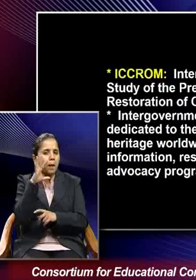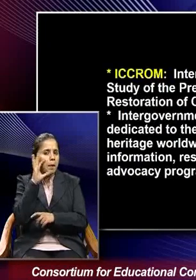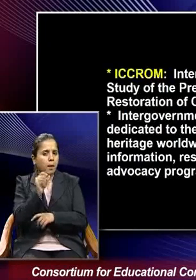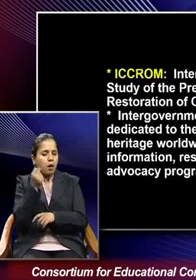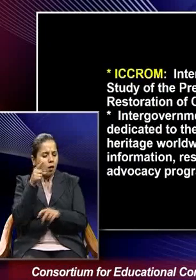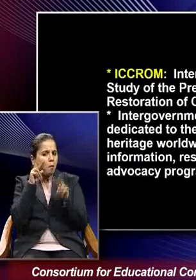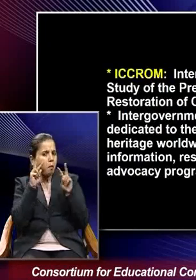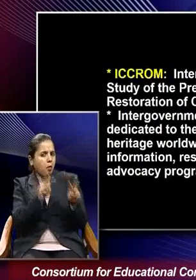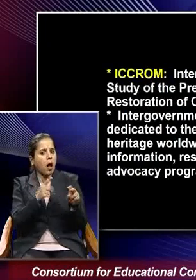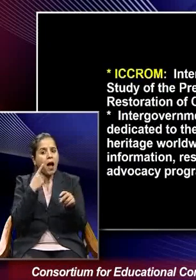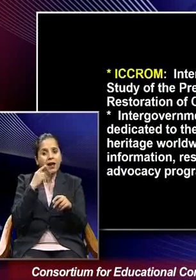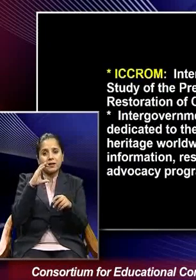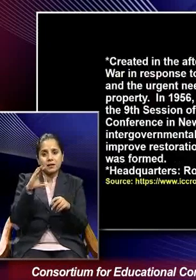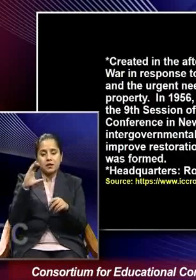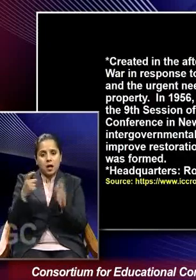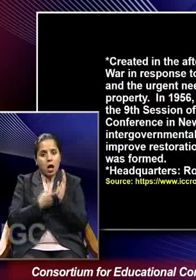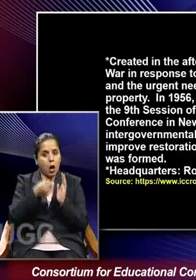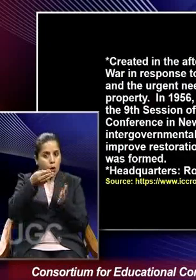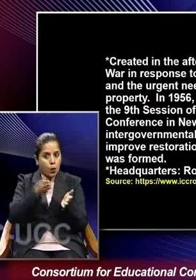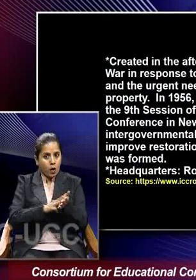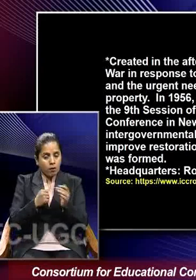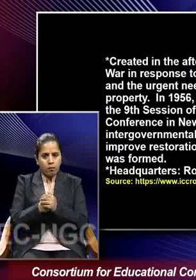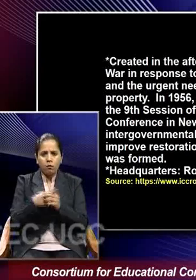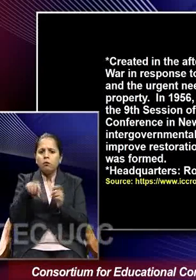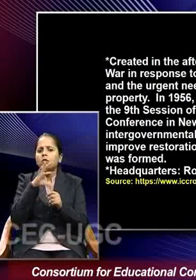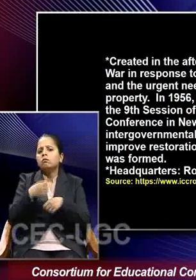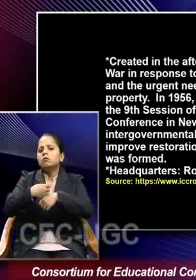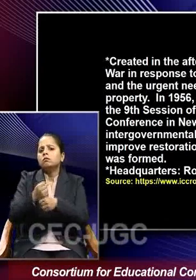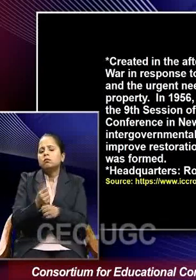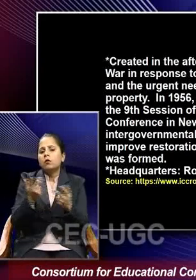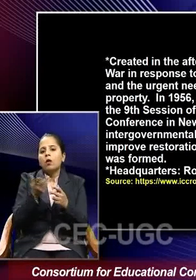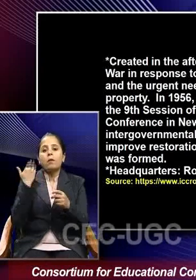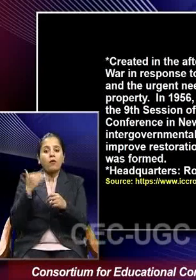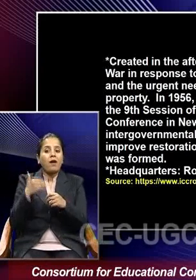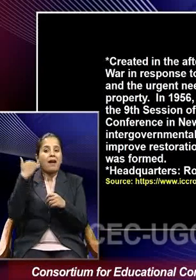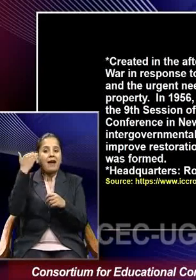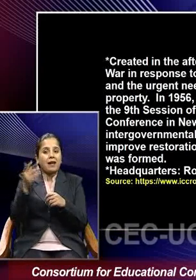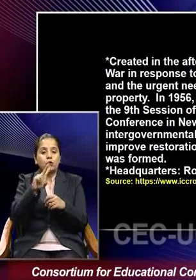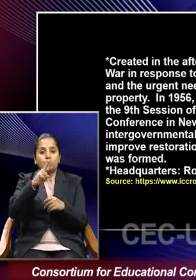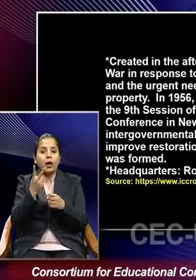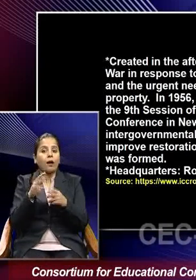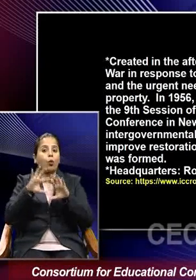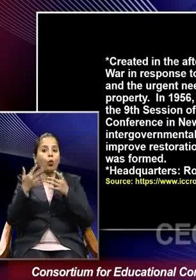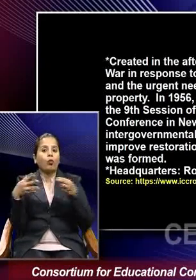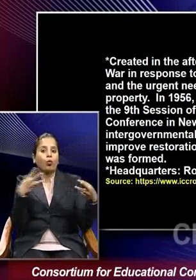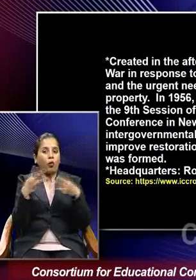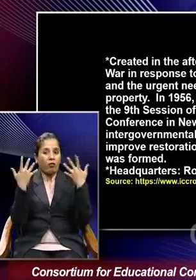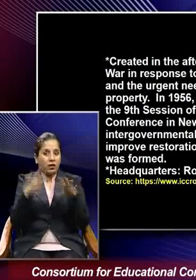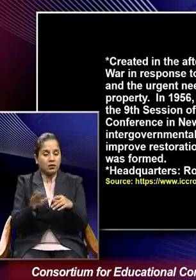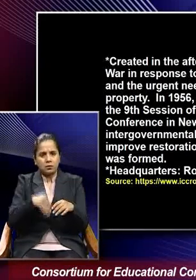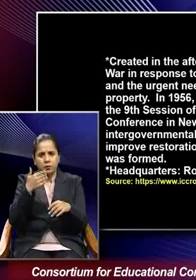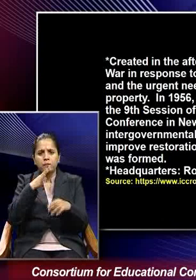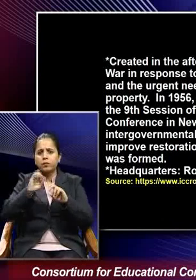with respect to ICCROM, that is, it was created in the aftermath of the Second World War in response